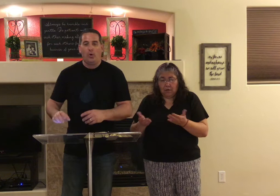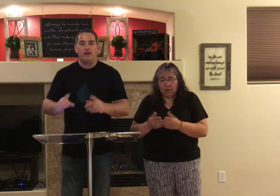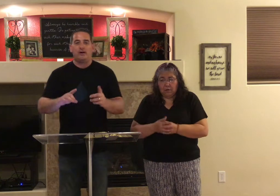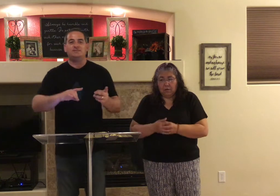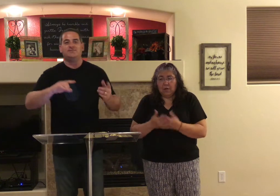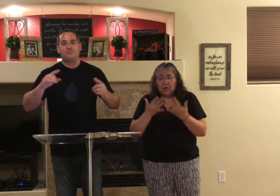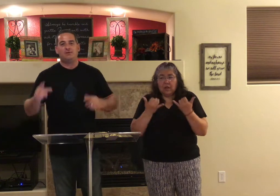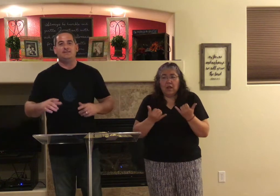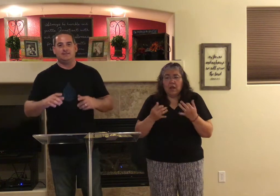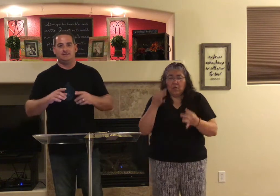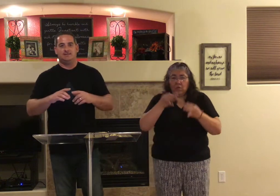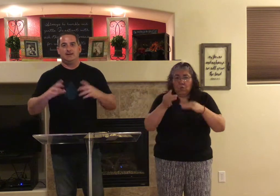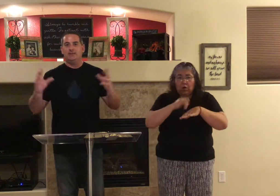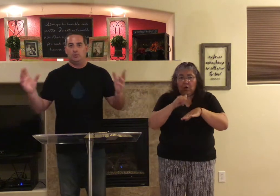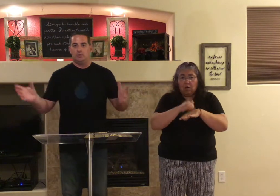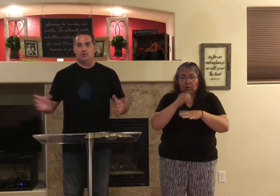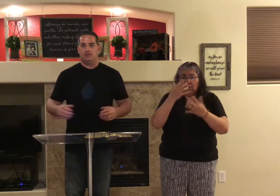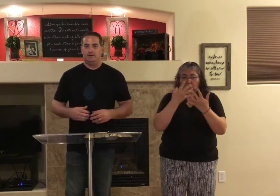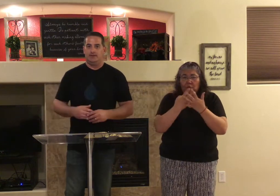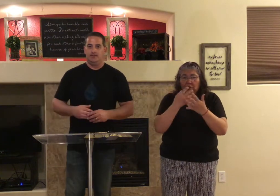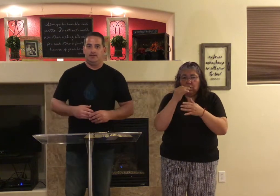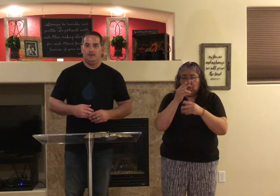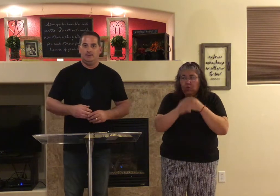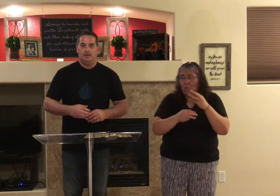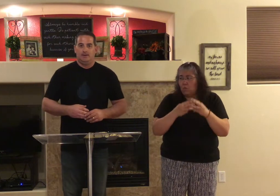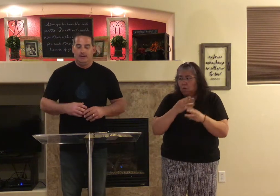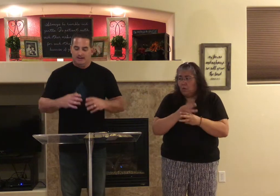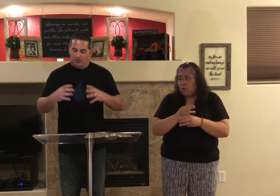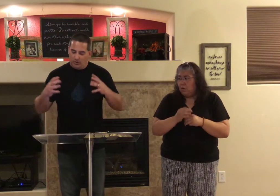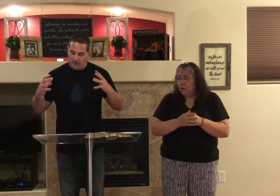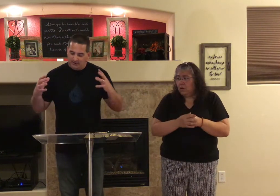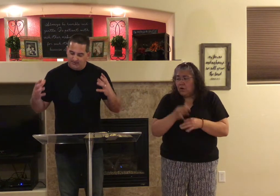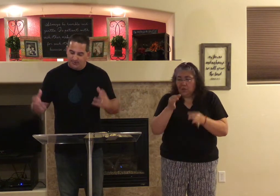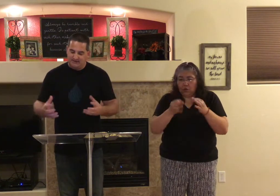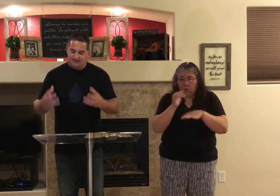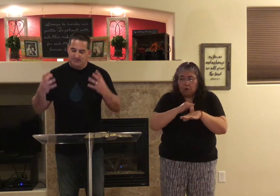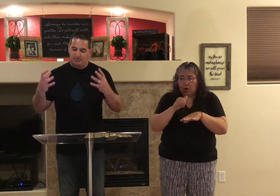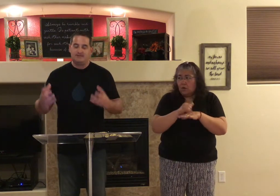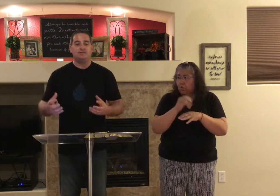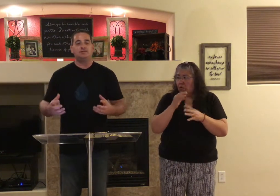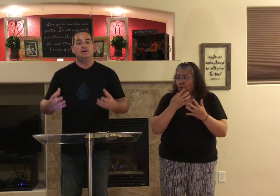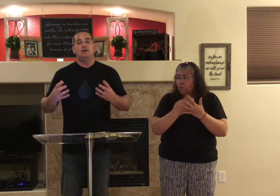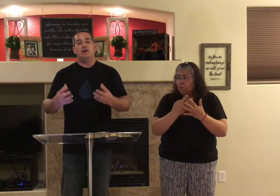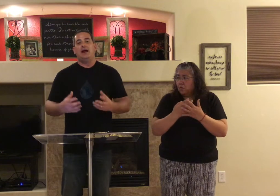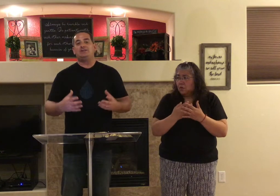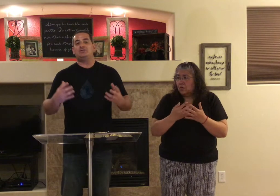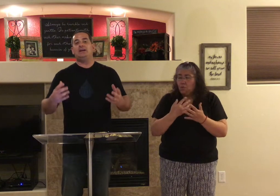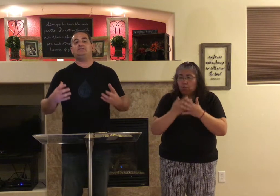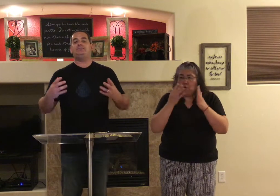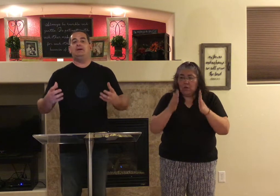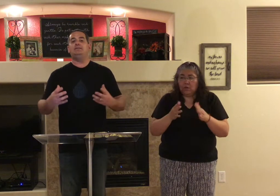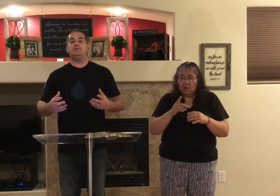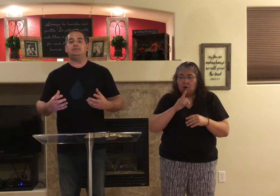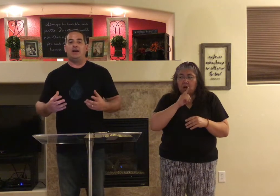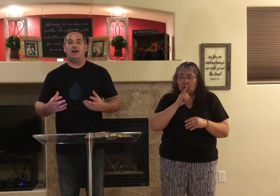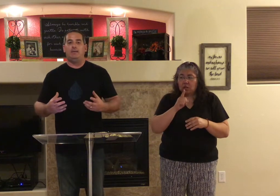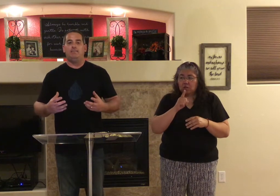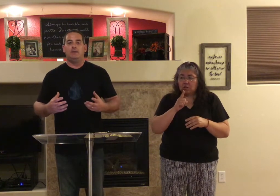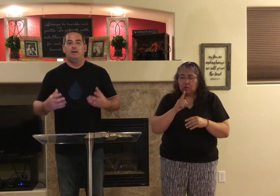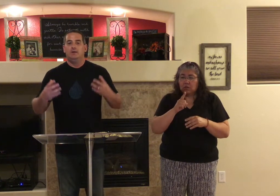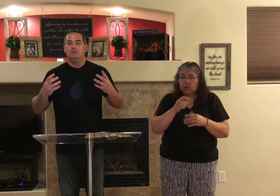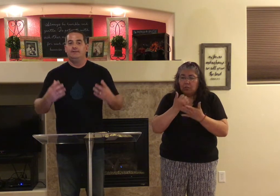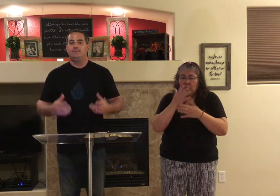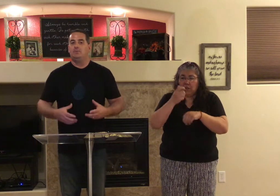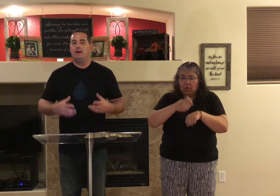In the courtyards of prisons in the world, in the courtyards of prisons, prisoners are actually not spending their